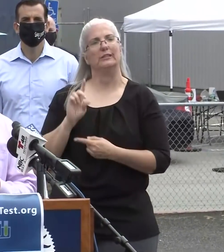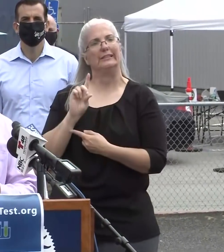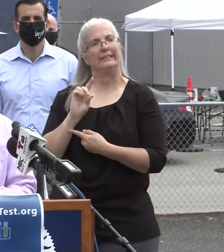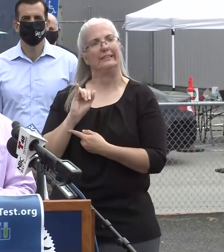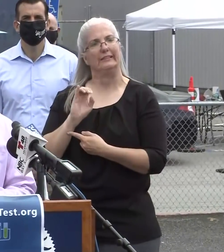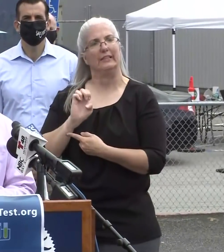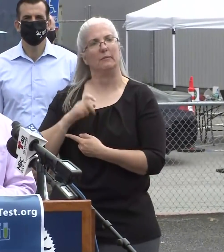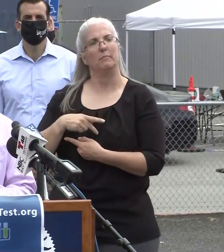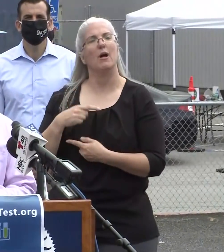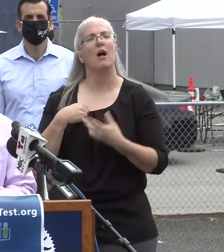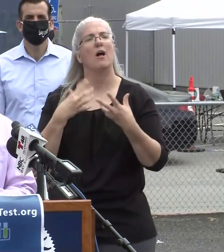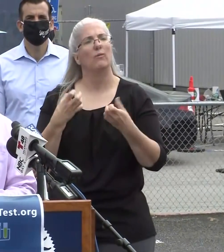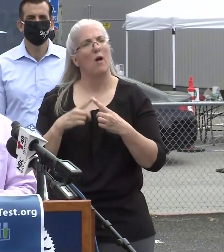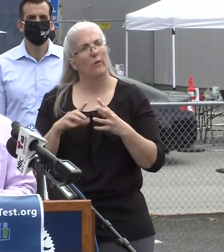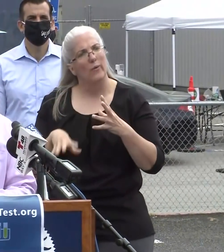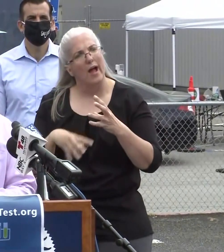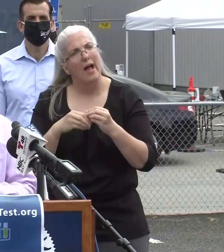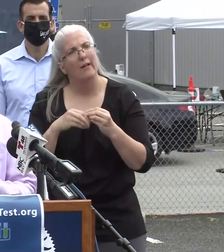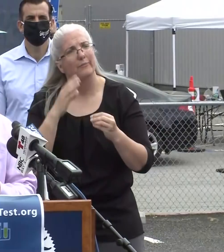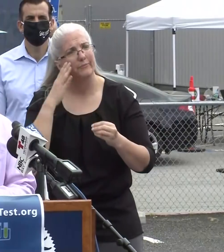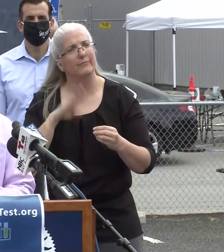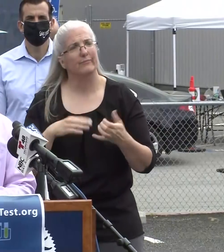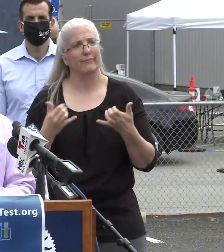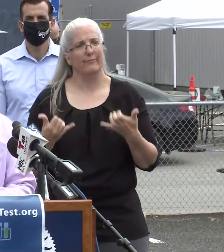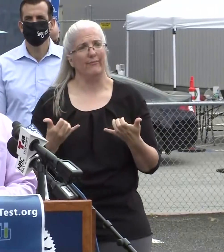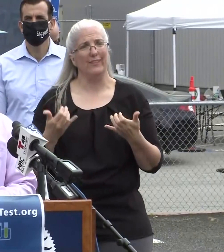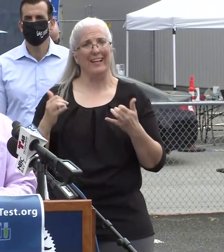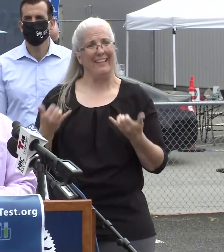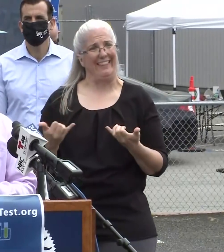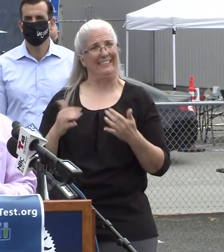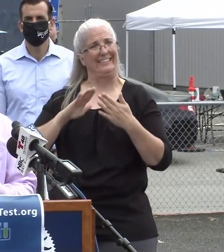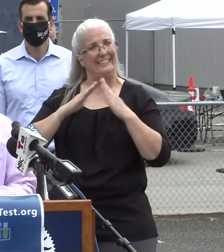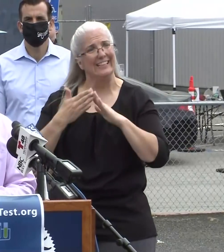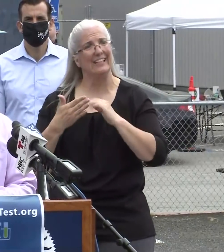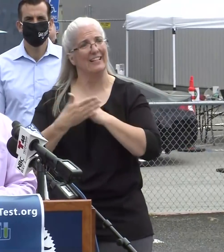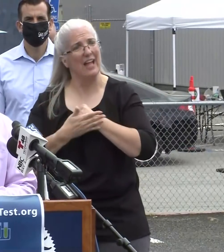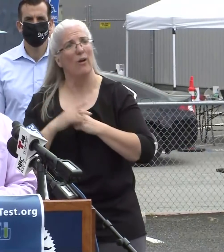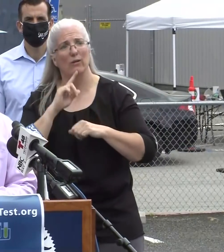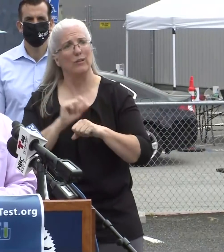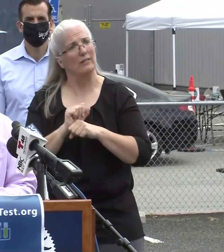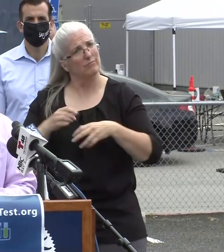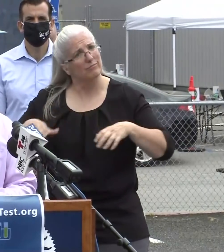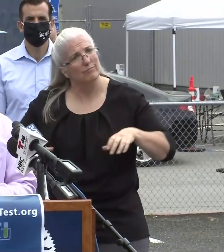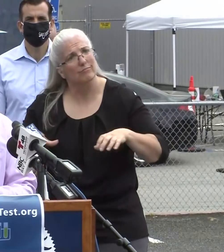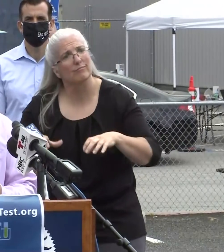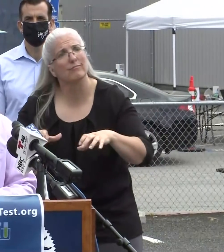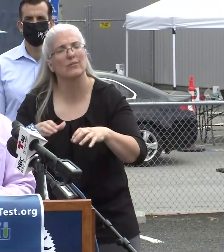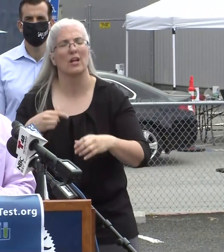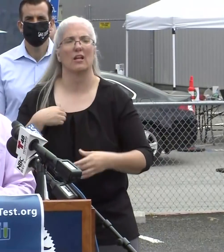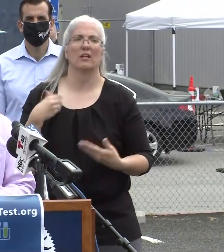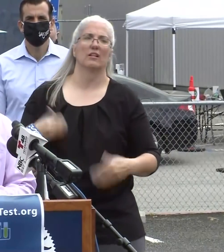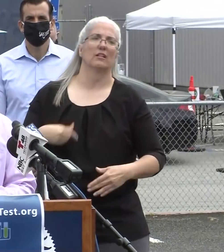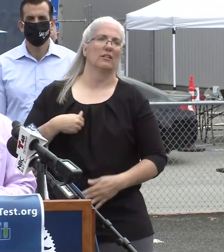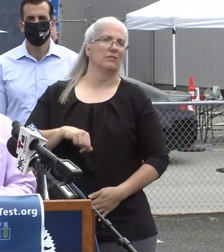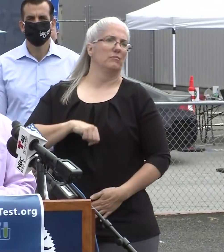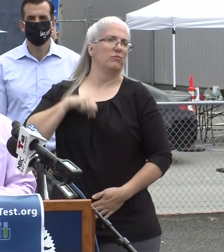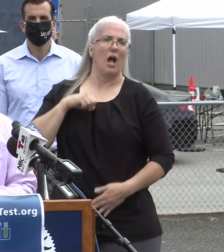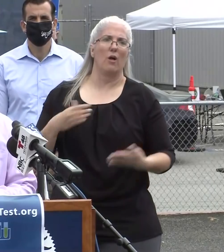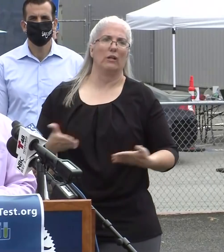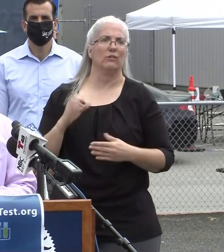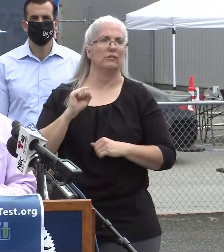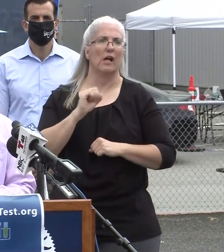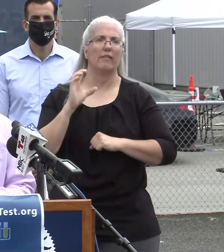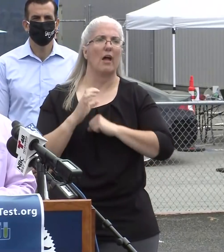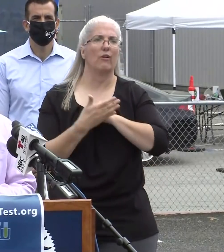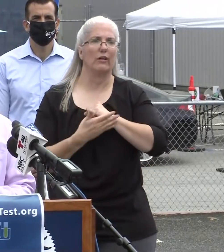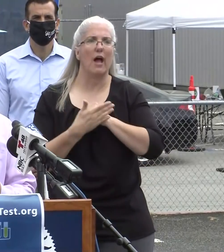and counties and cities step up to do more of it, I'm especially proud that we in Santa Clara County and the city of San Jose